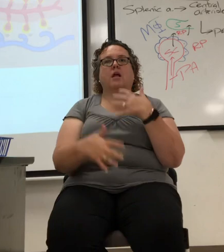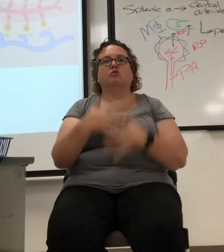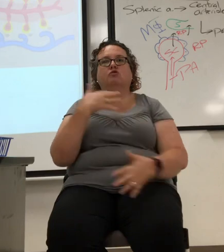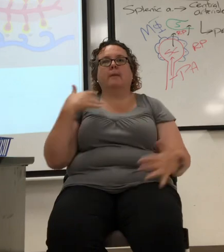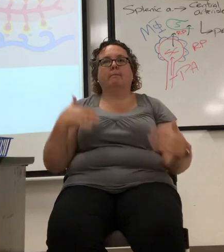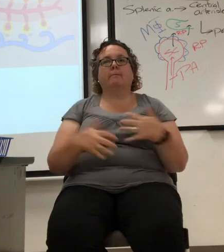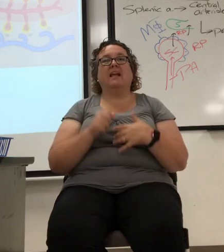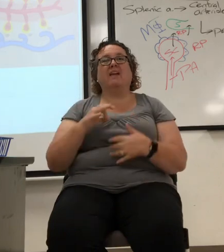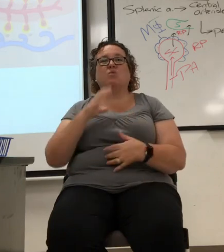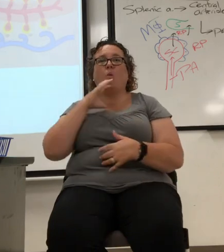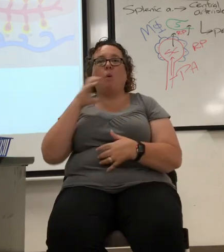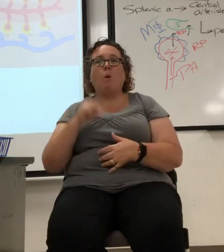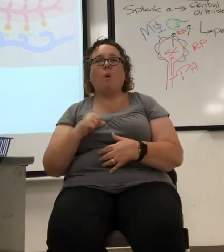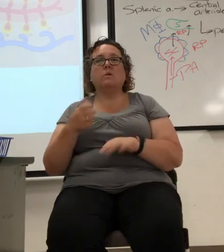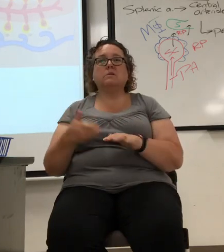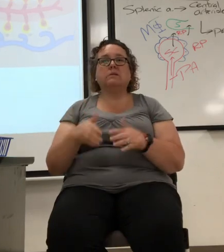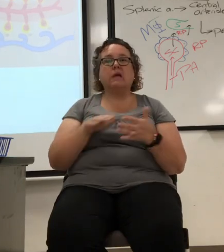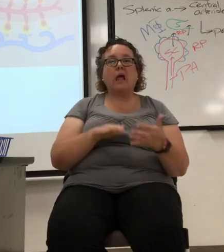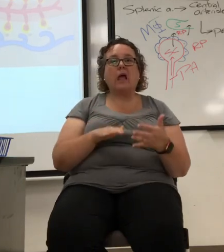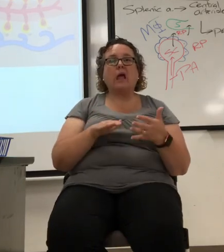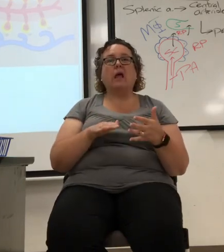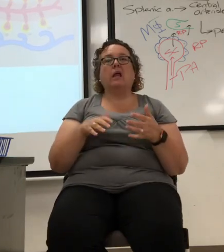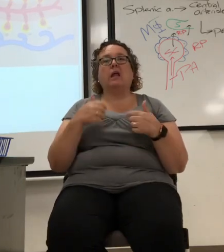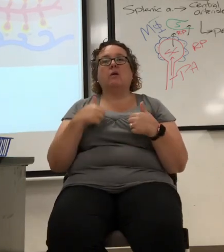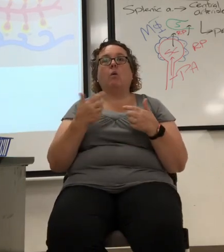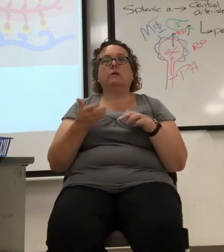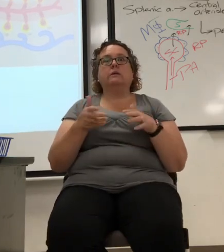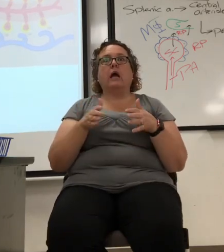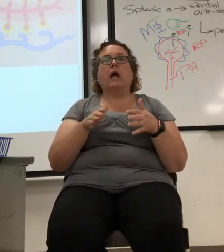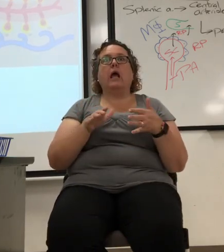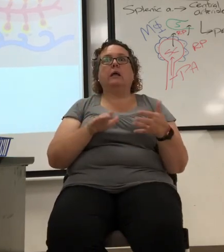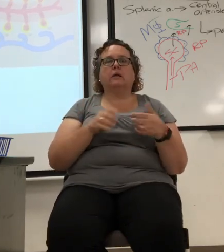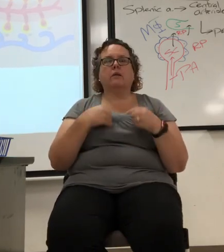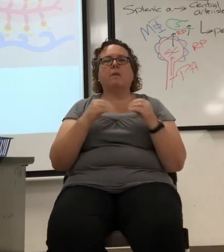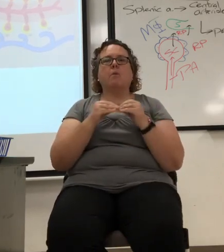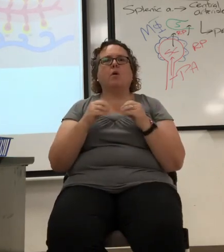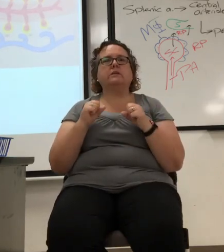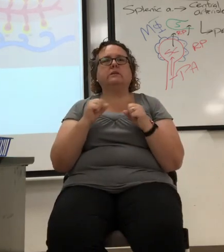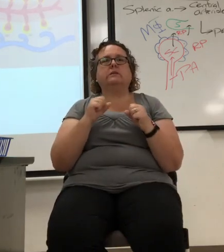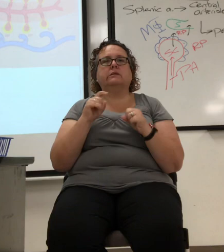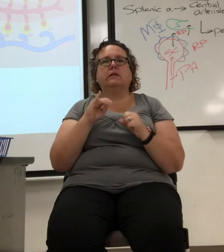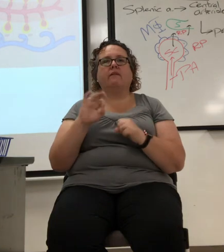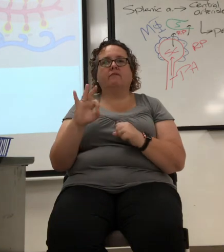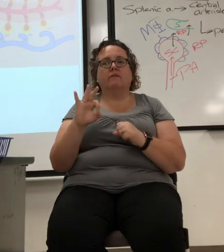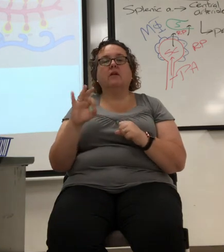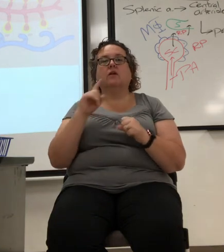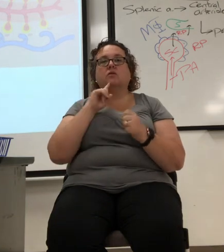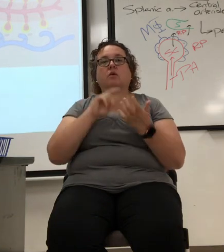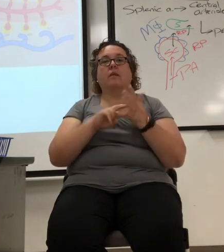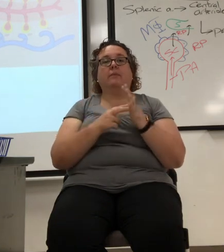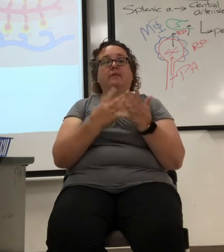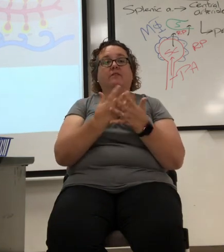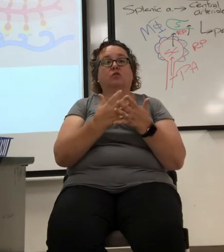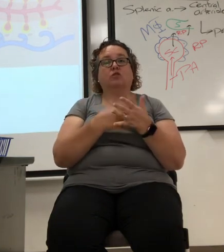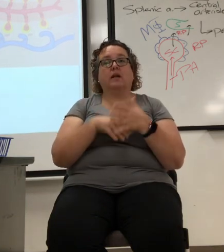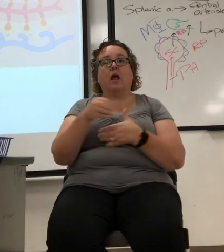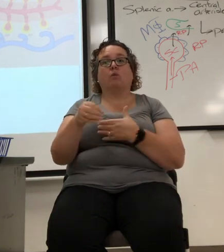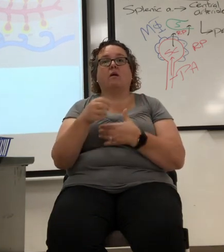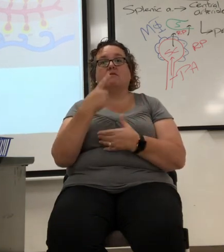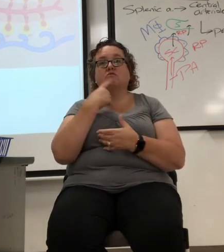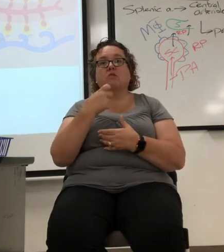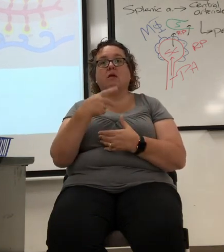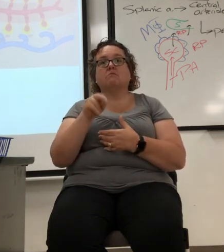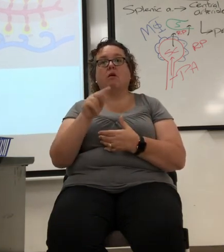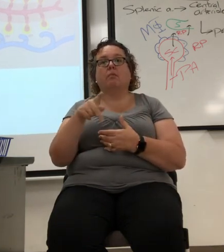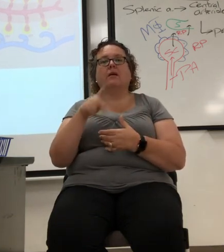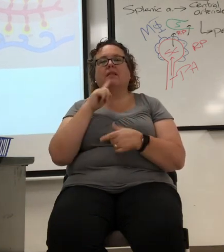If you're old, dead, and dying red blood cell, they're usually more stiff. So then when you get filtered out of the red pulp, they can't